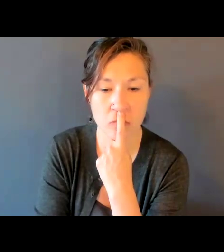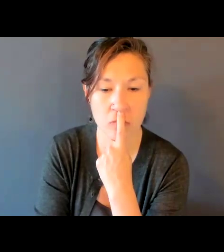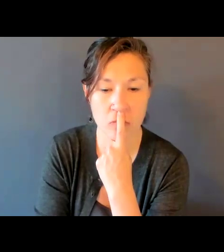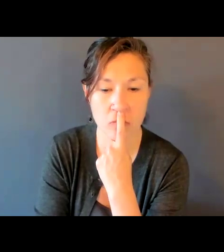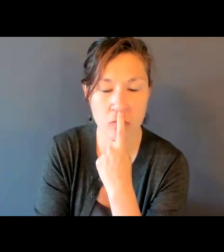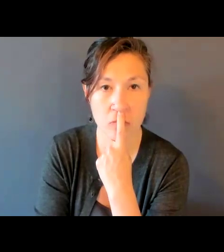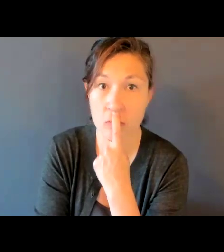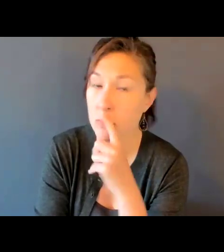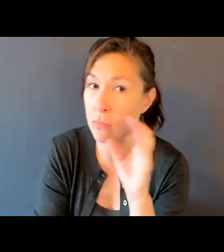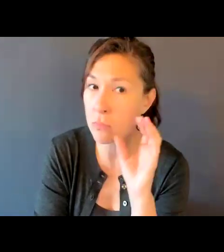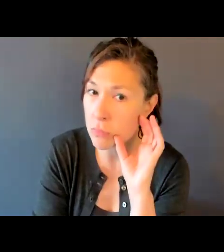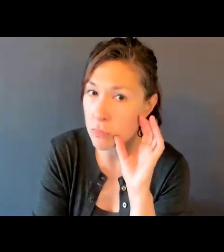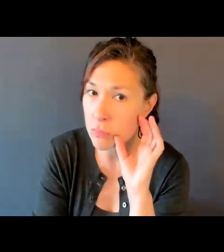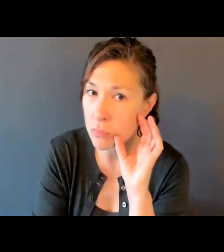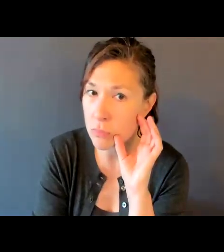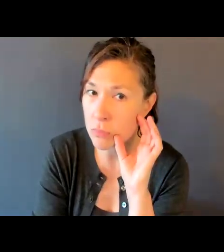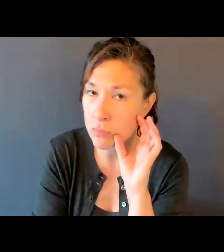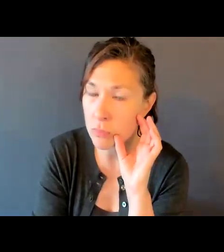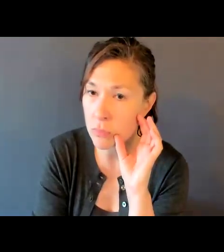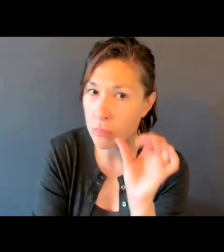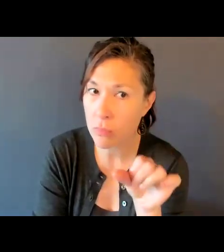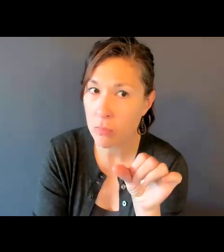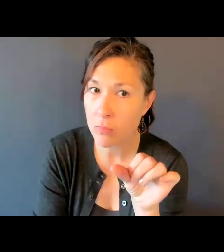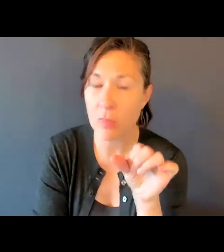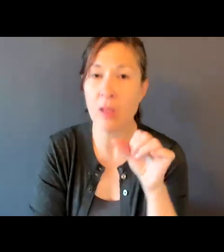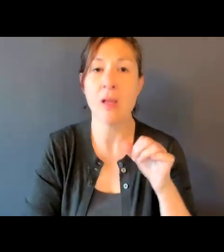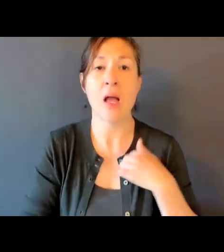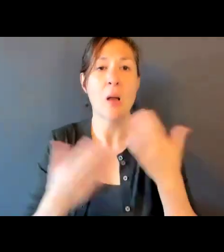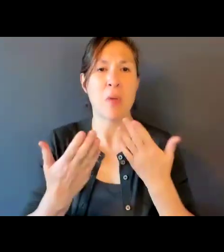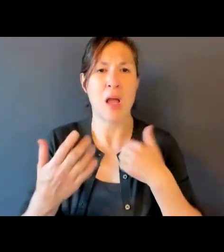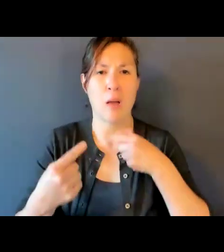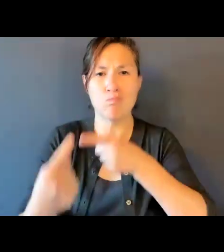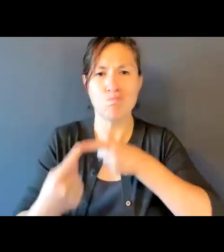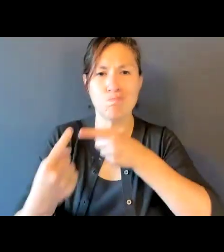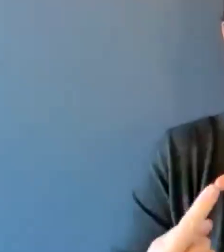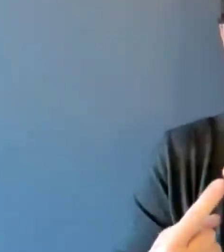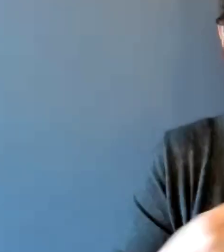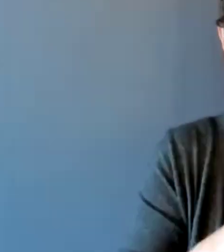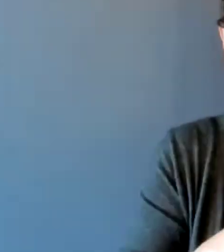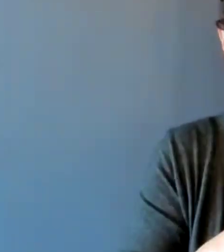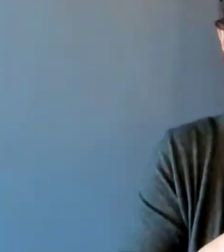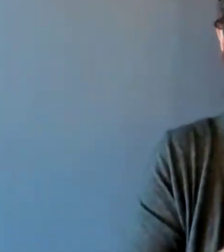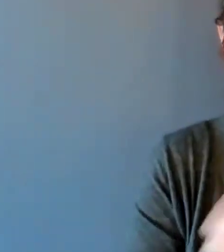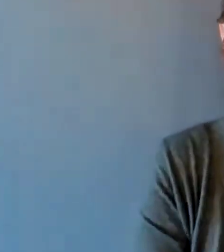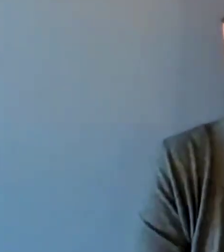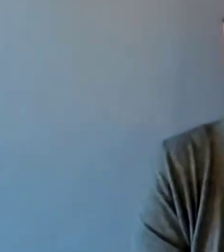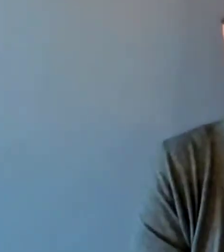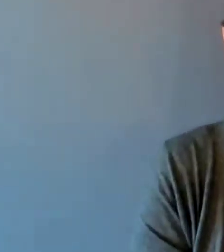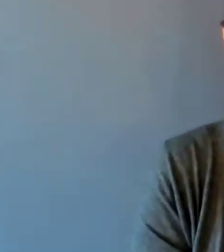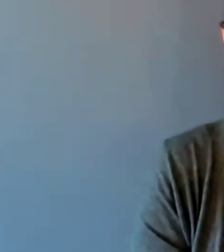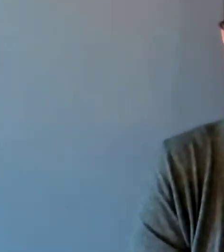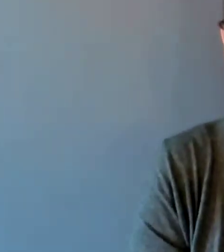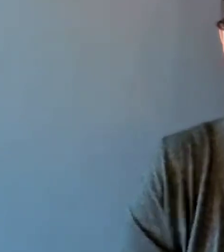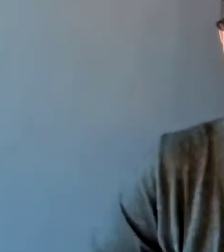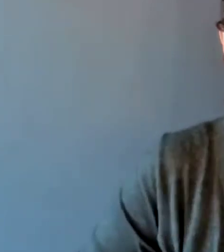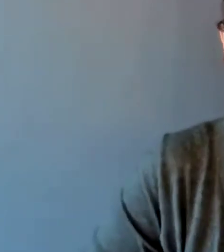Gabriela Sorry. Hernandez. Yes, I'm here. I'm sorry. I'm having some difficulties with the camera. Okay. It